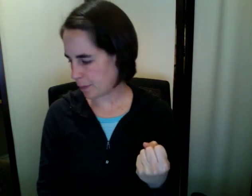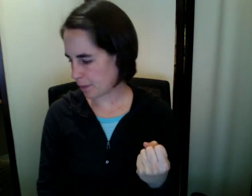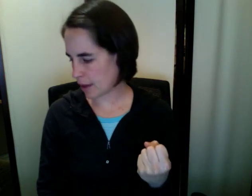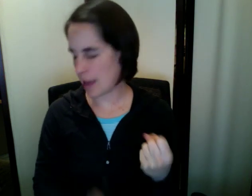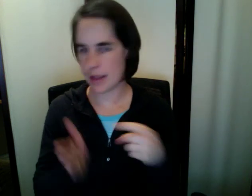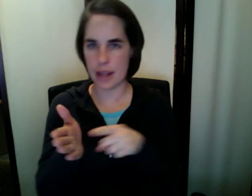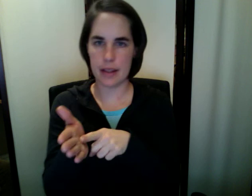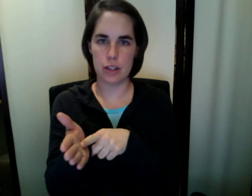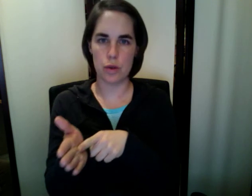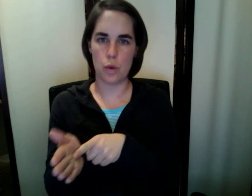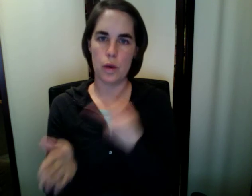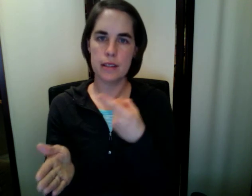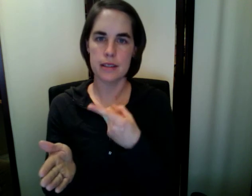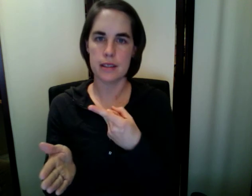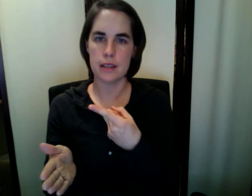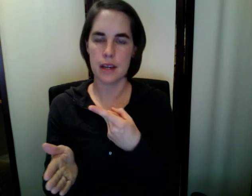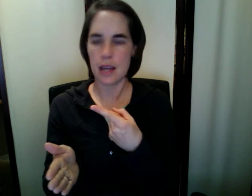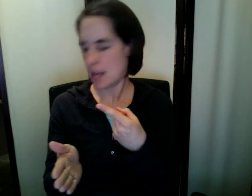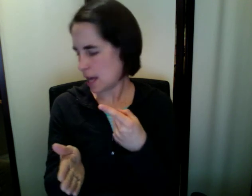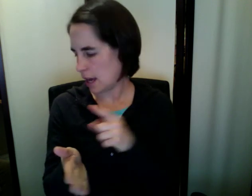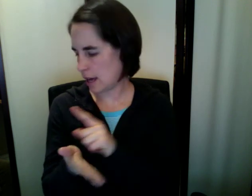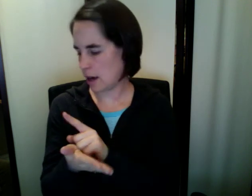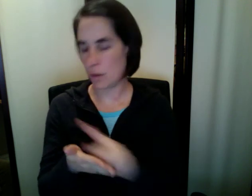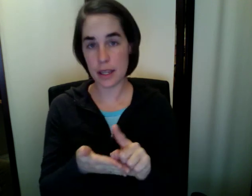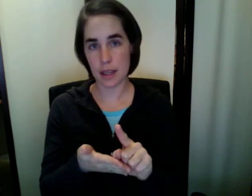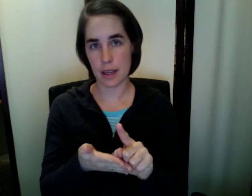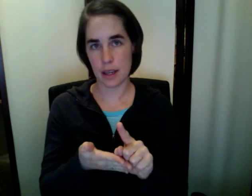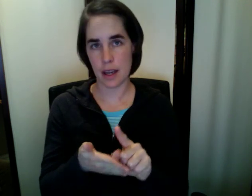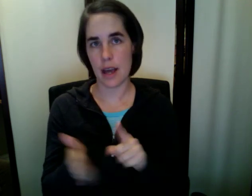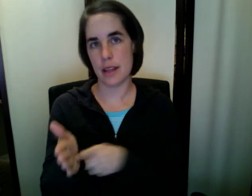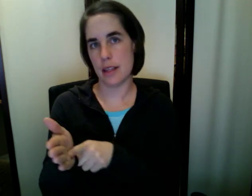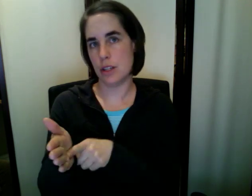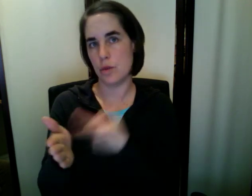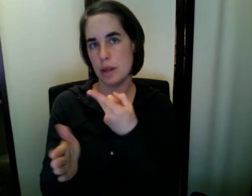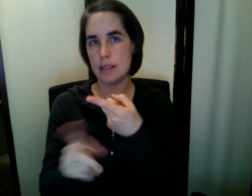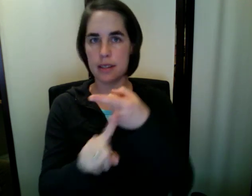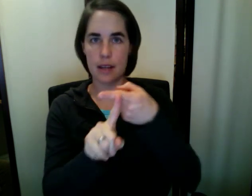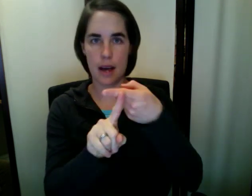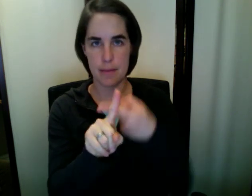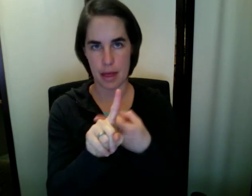And then they do once a week. And then they do once a month.